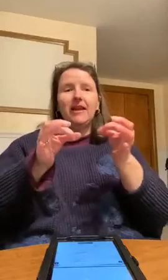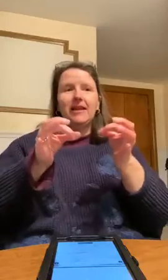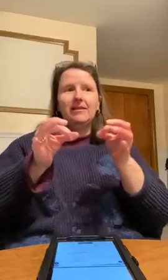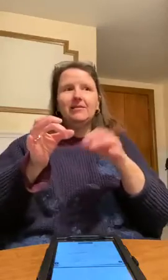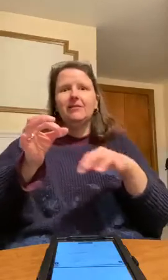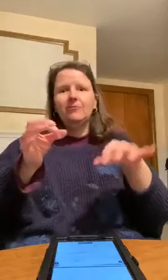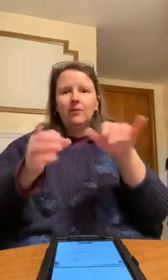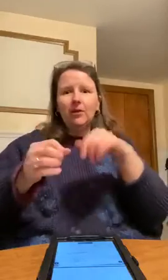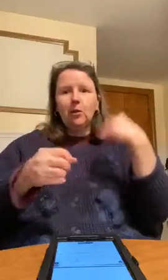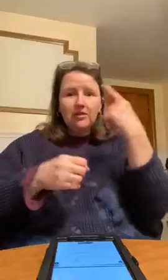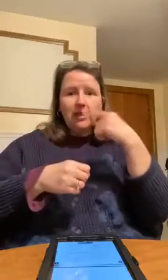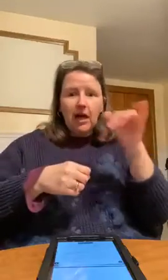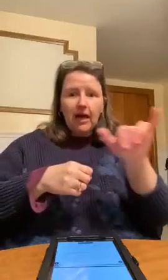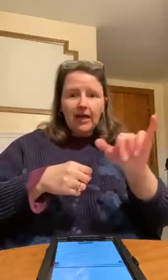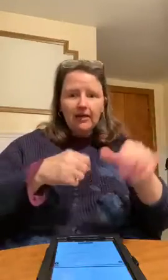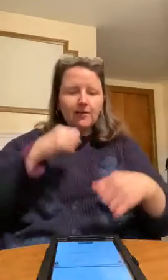explain what it looks like. Okay.